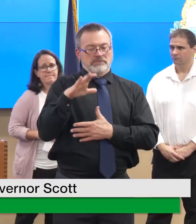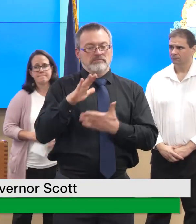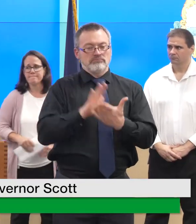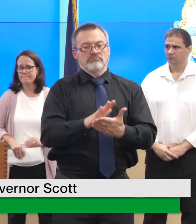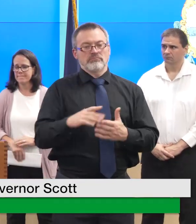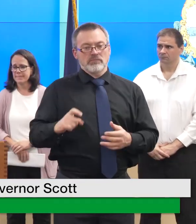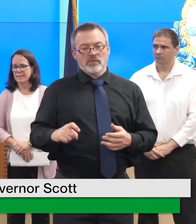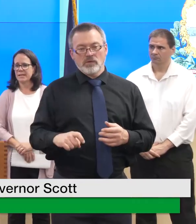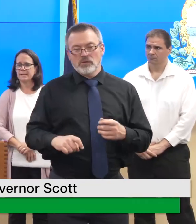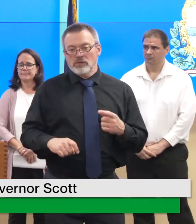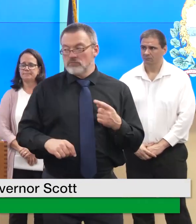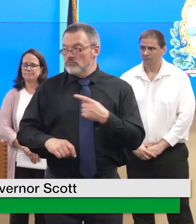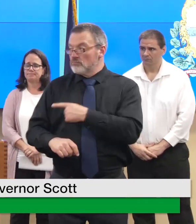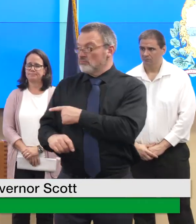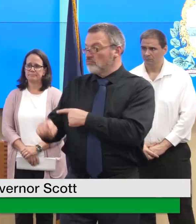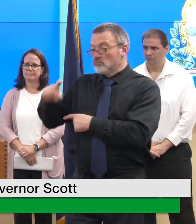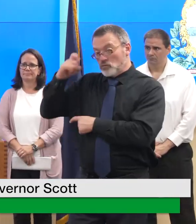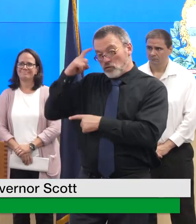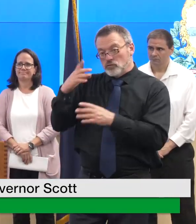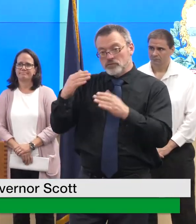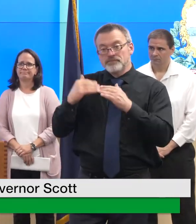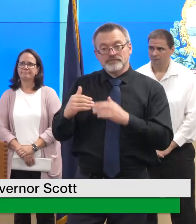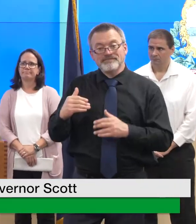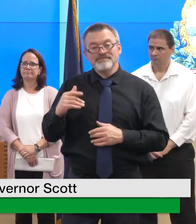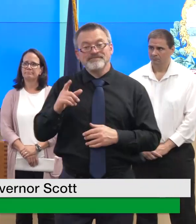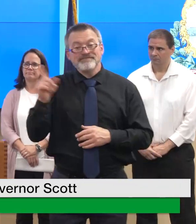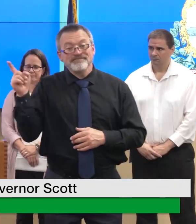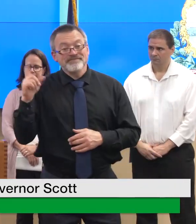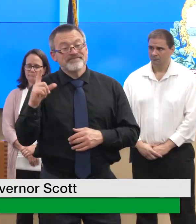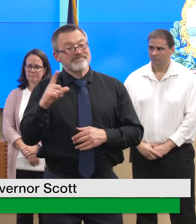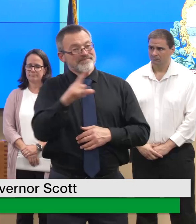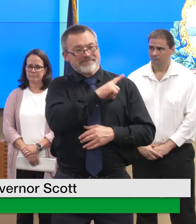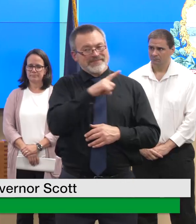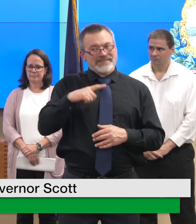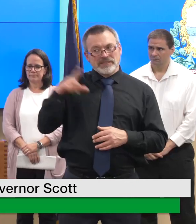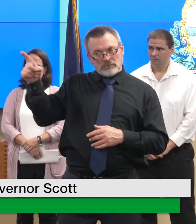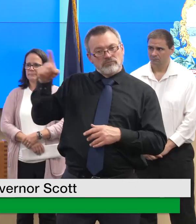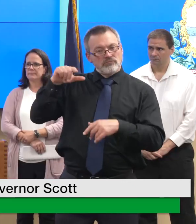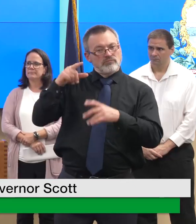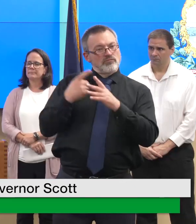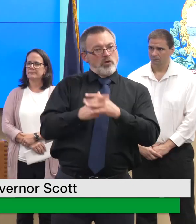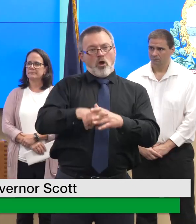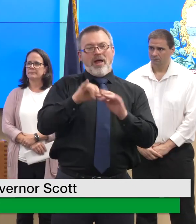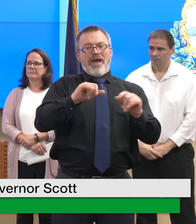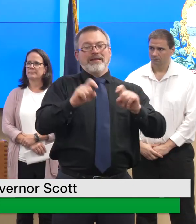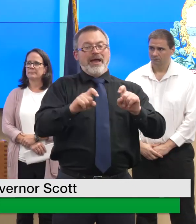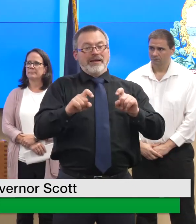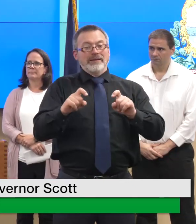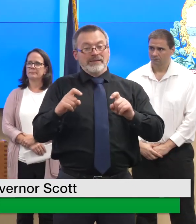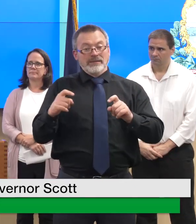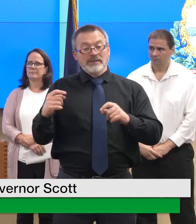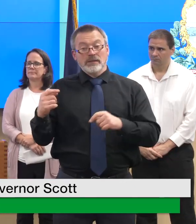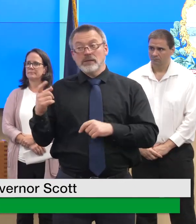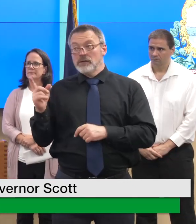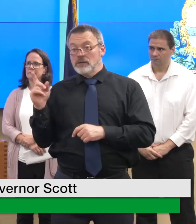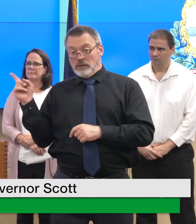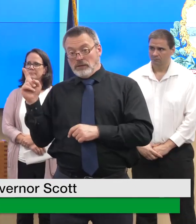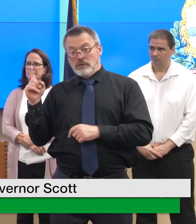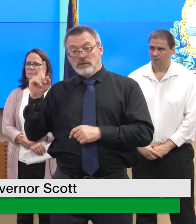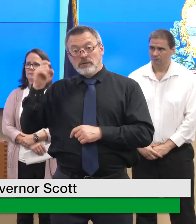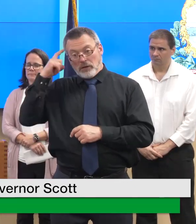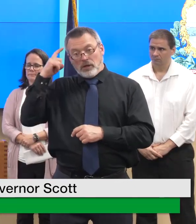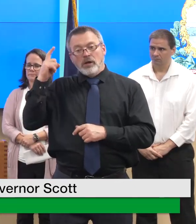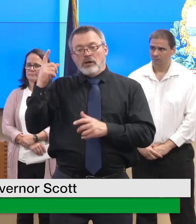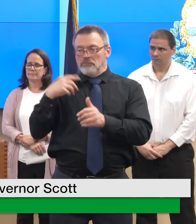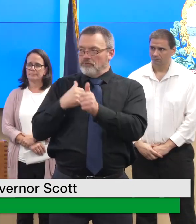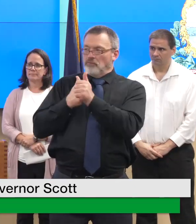Just as a reminder, that was a legislative initiative to begin with, and but once we start, we follow the law.